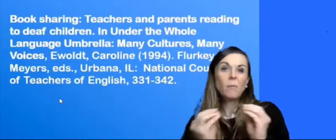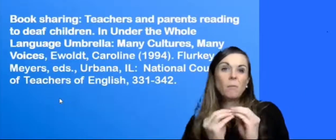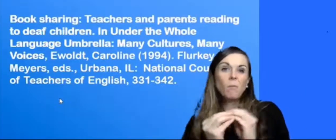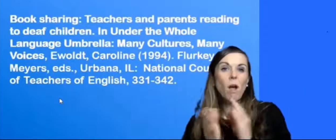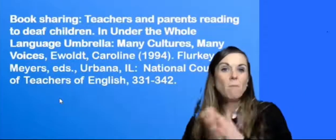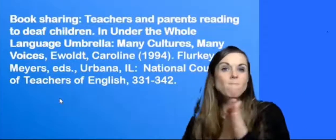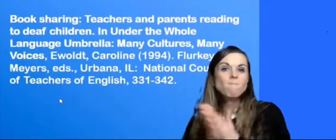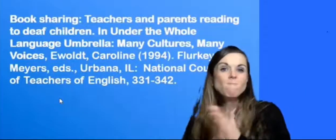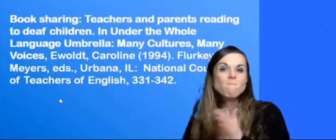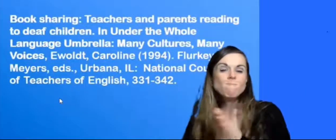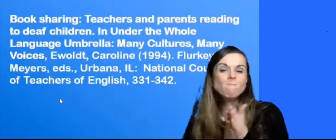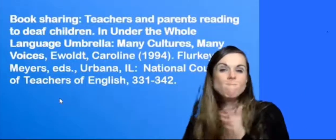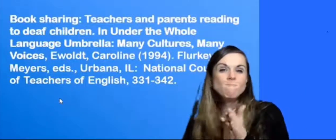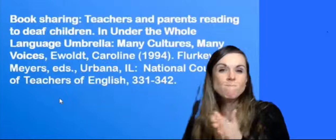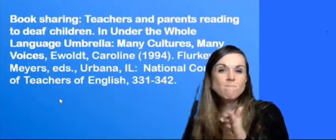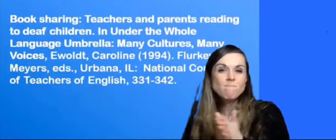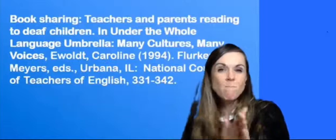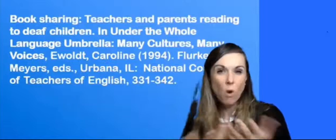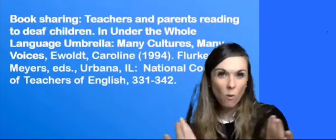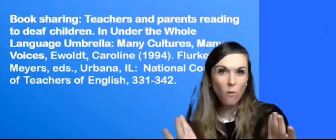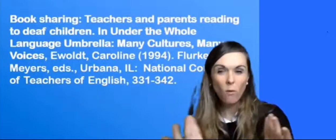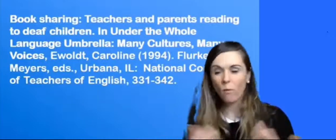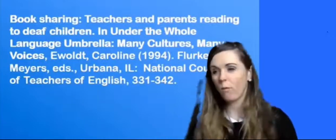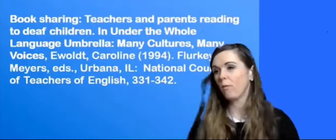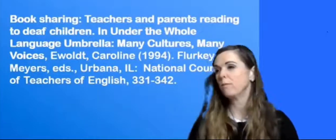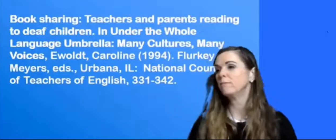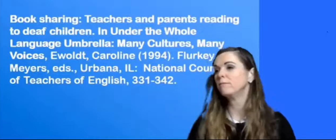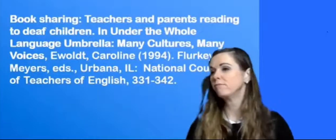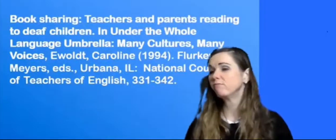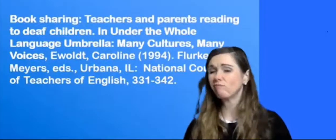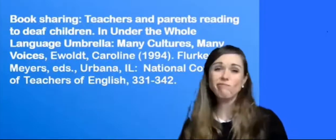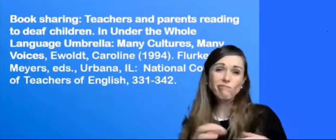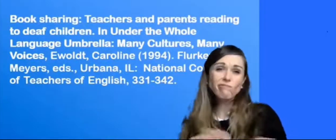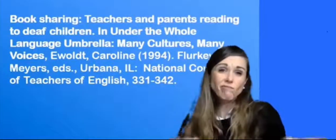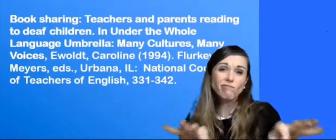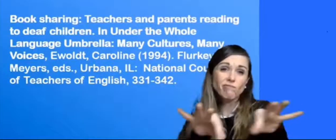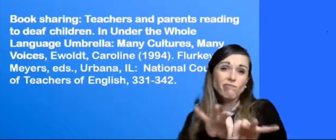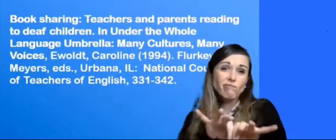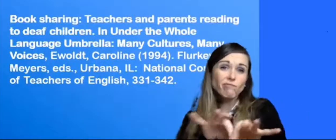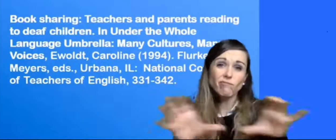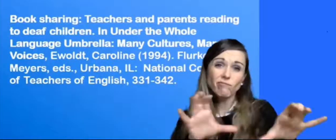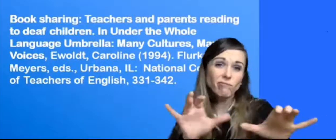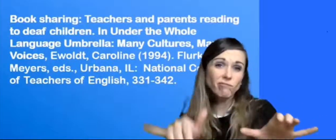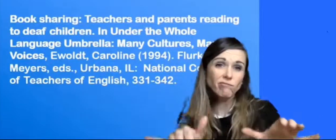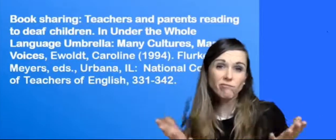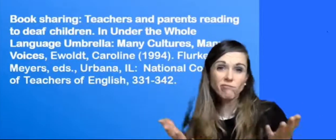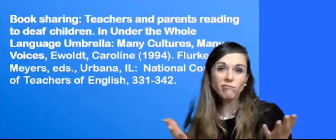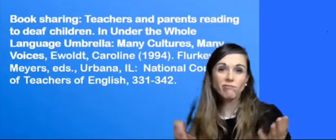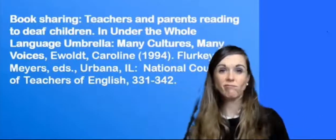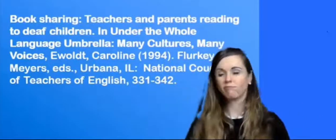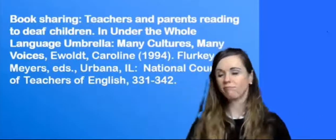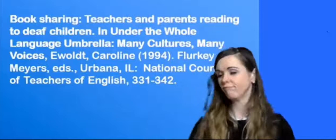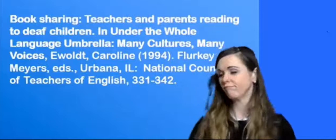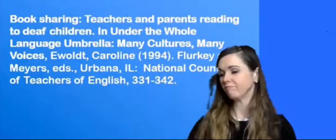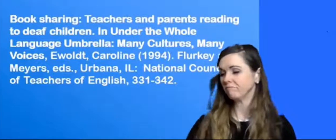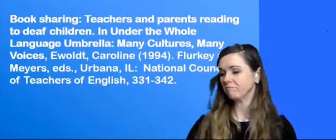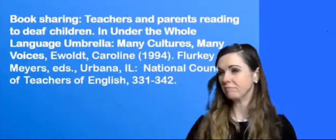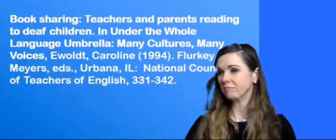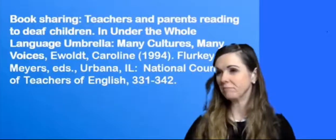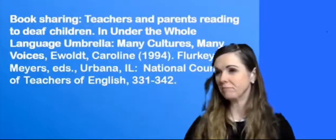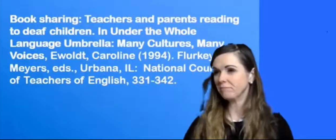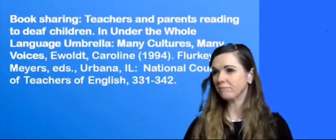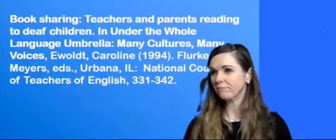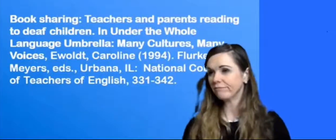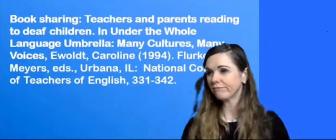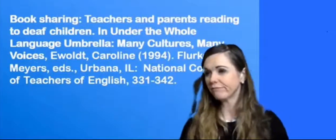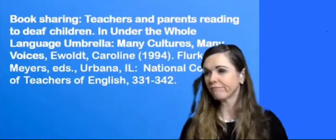It makes a big difference. Kids feel more motivated because they know that their parents are on board with where they're going to take them. So it's